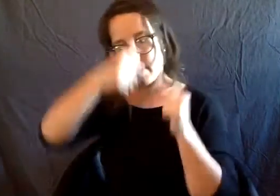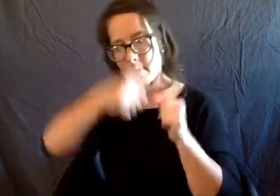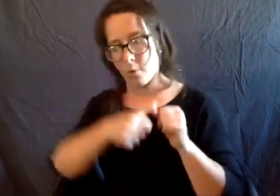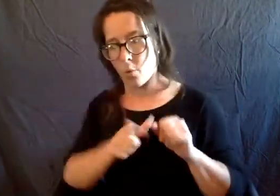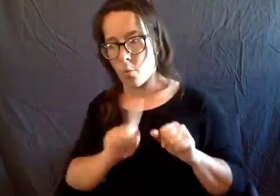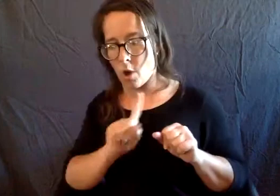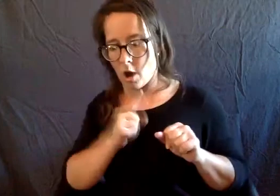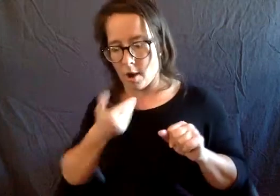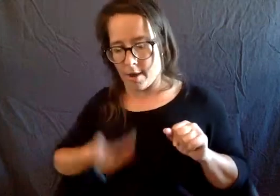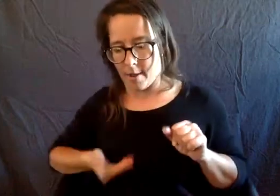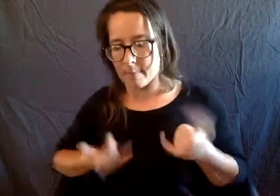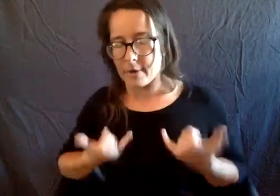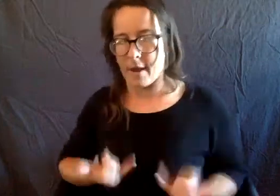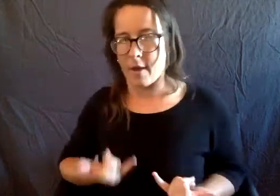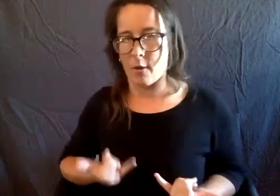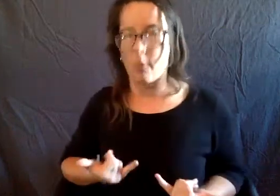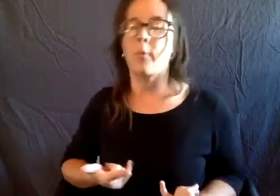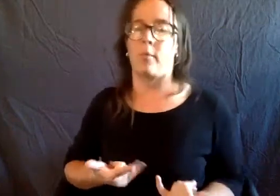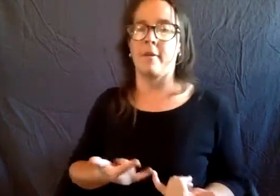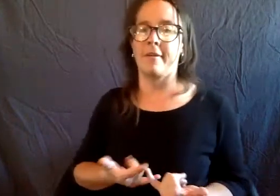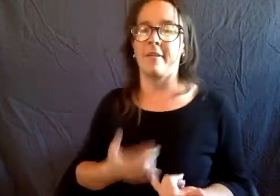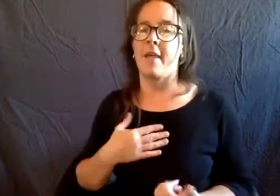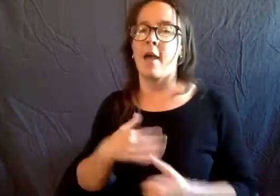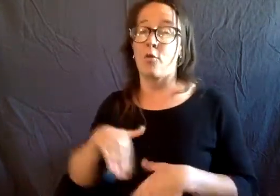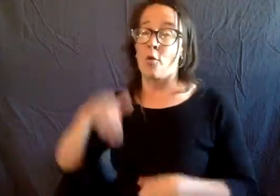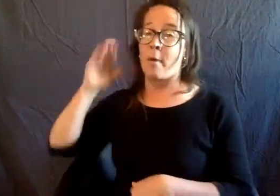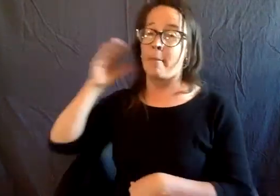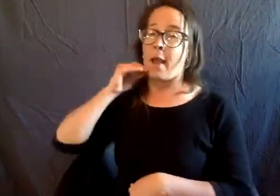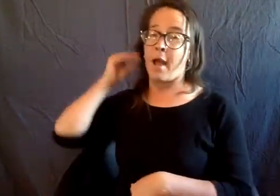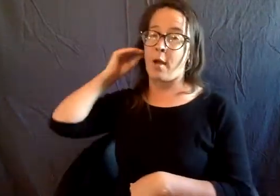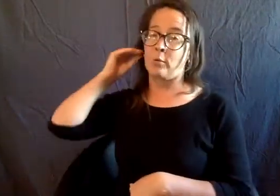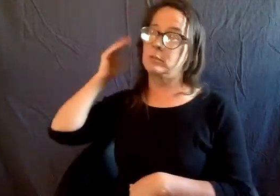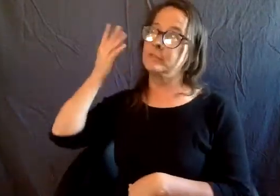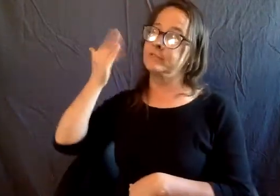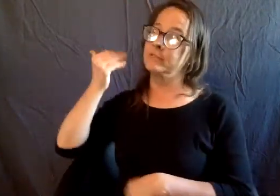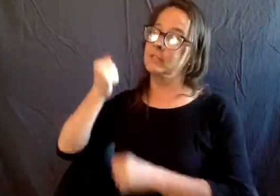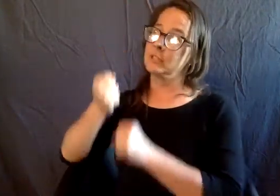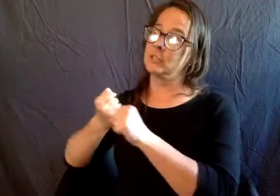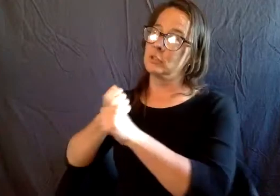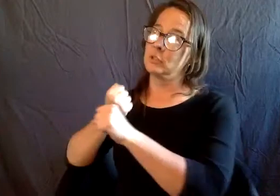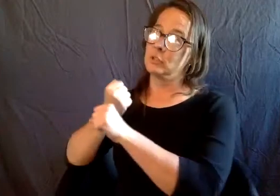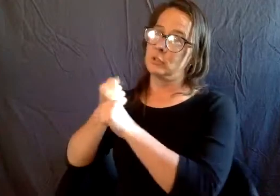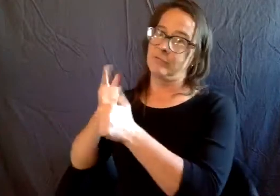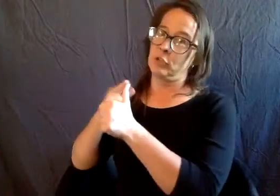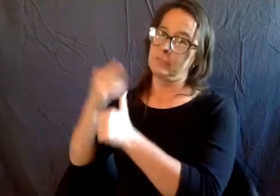up in a house for the first 15 years of my life where my parents didn't drink and